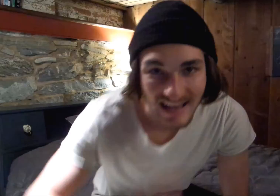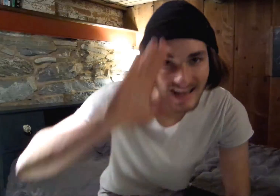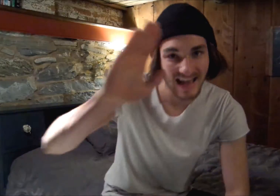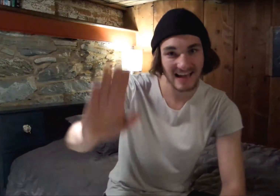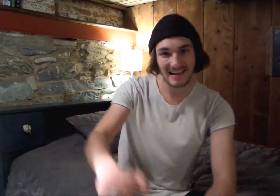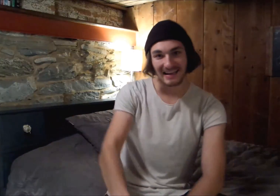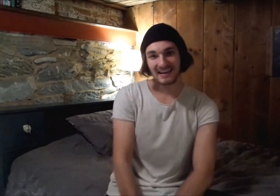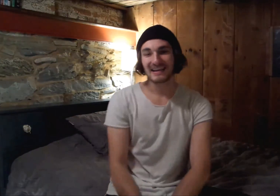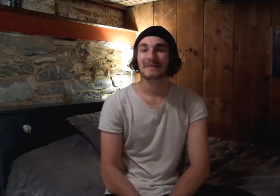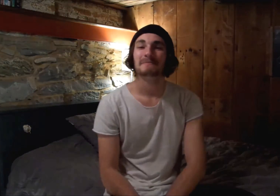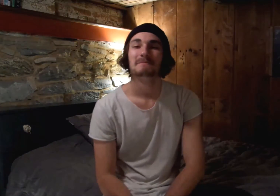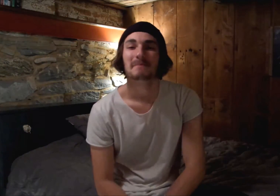Hey,